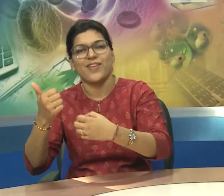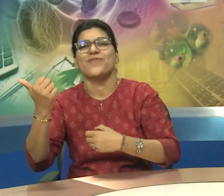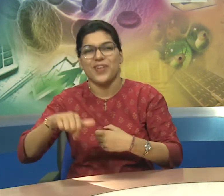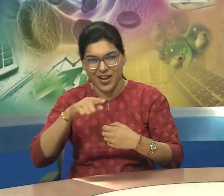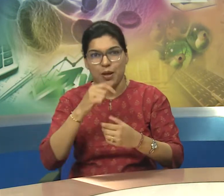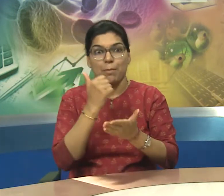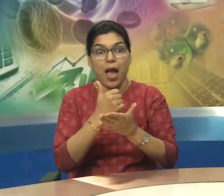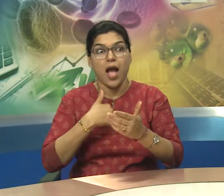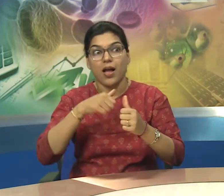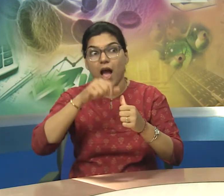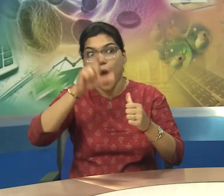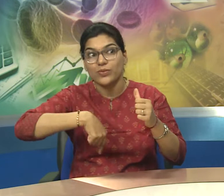something else.